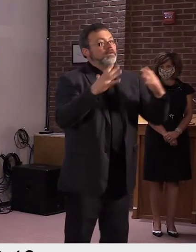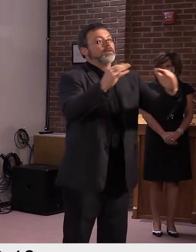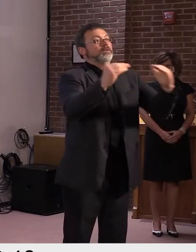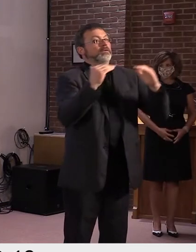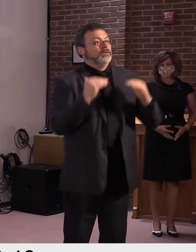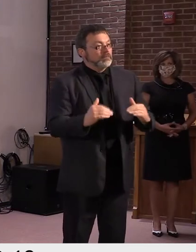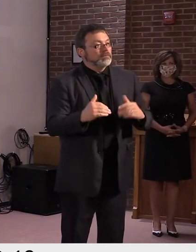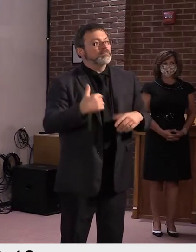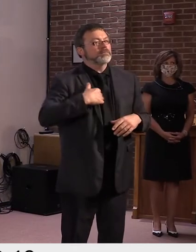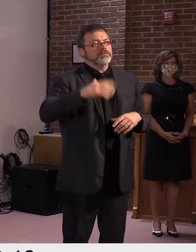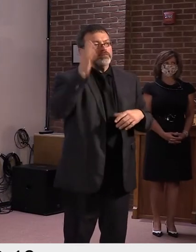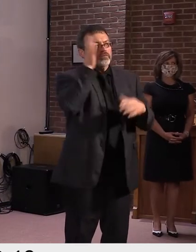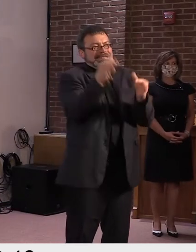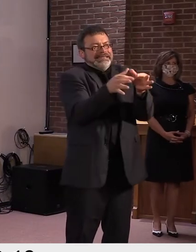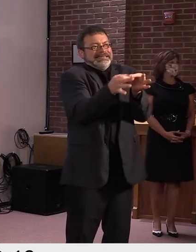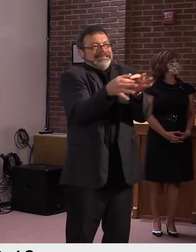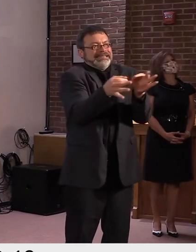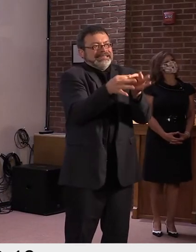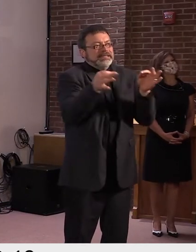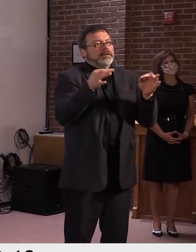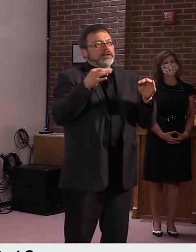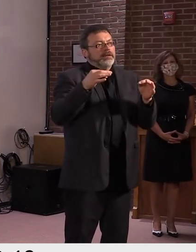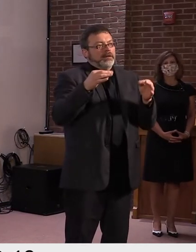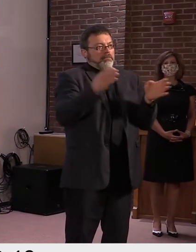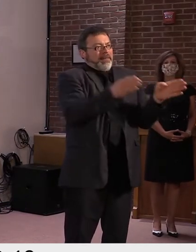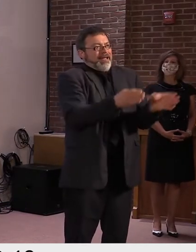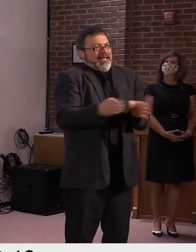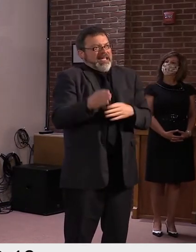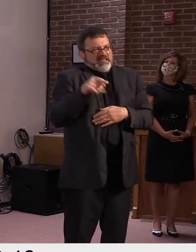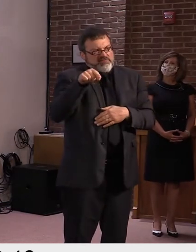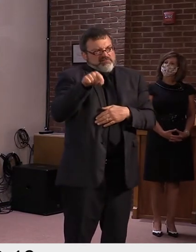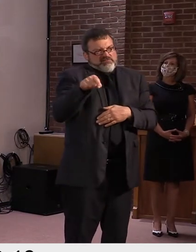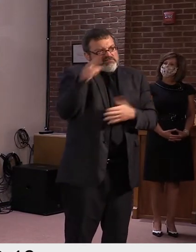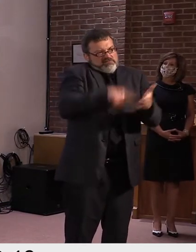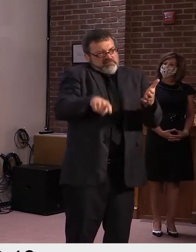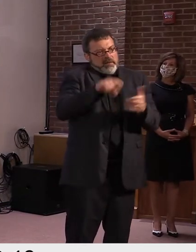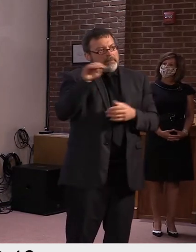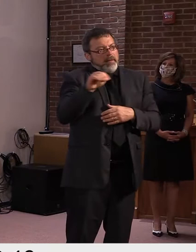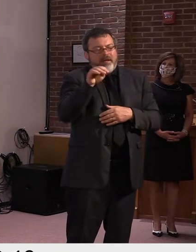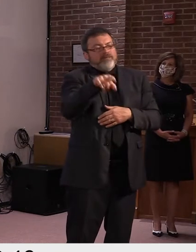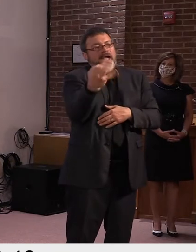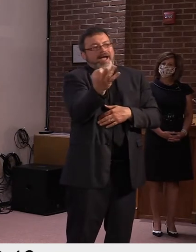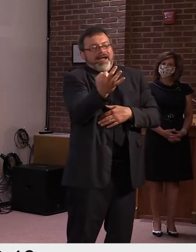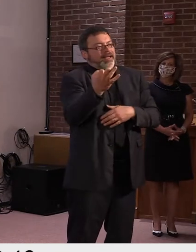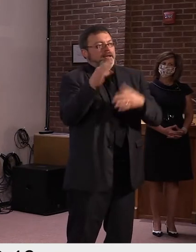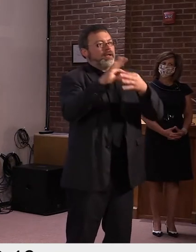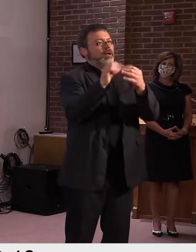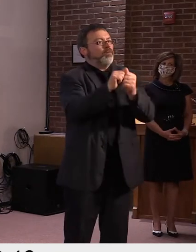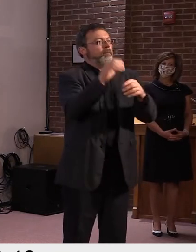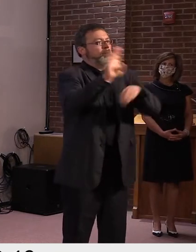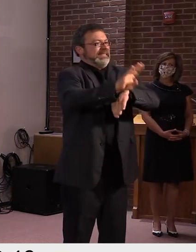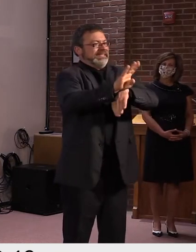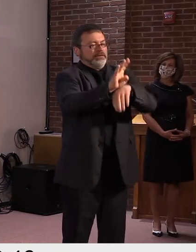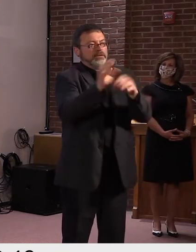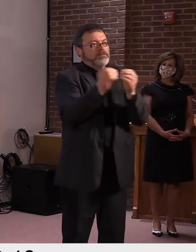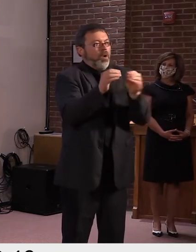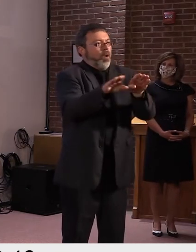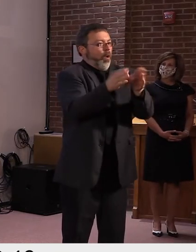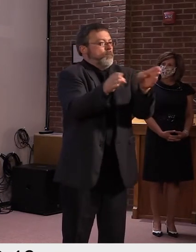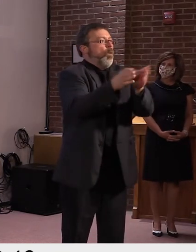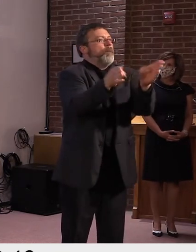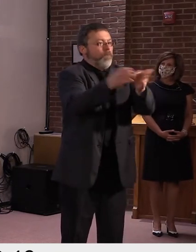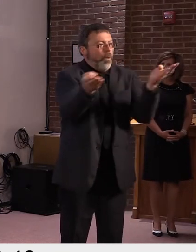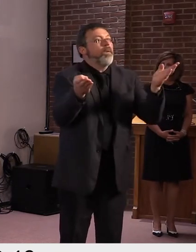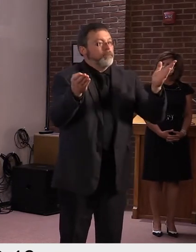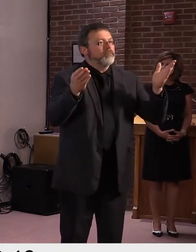data continues to show we can turn the spigot a bit more to welcome a few more visitors to our state. Last week, we announced